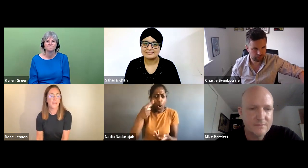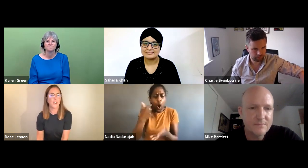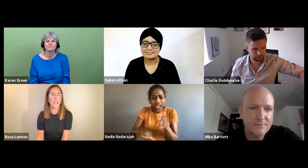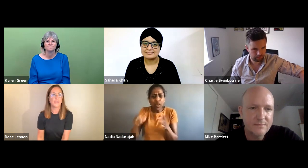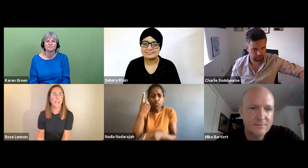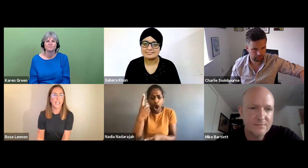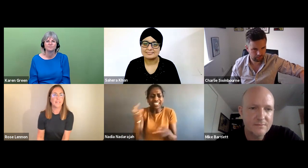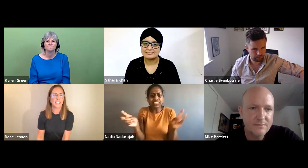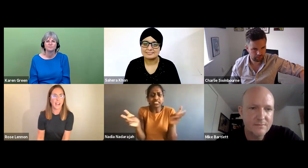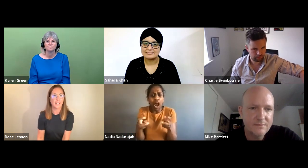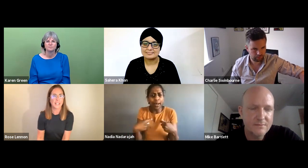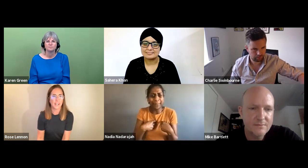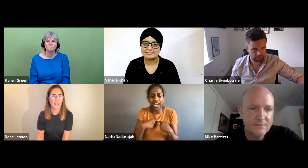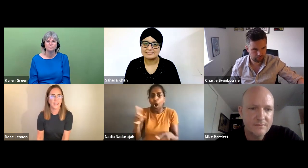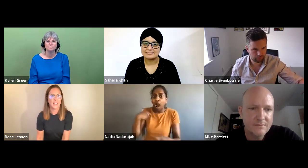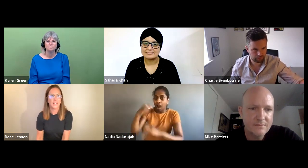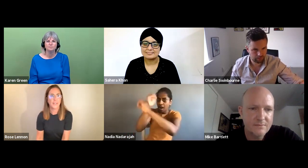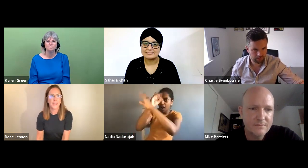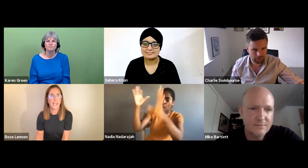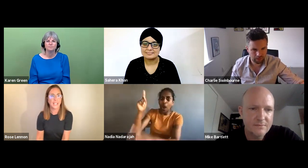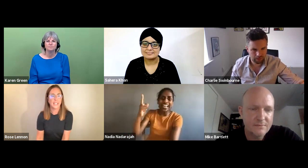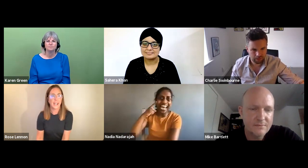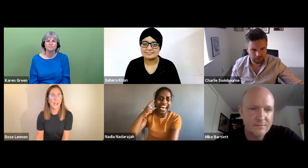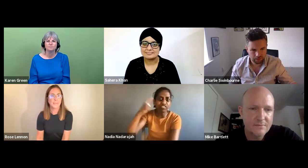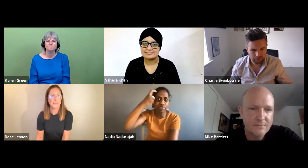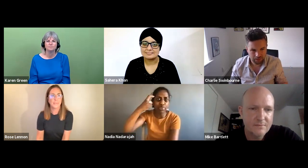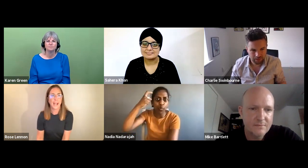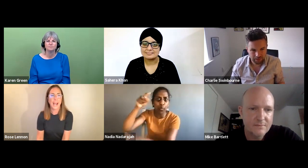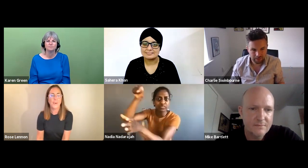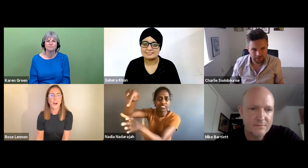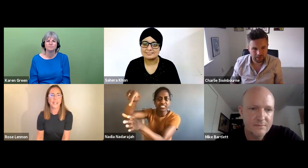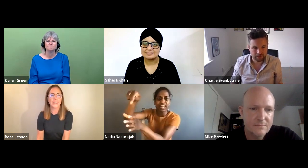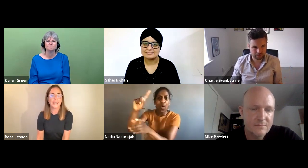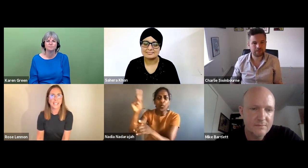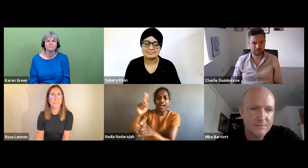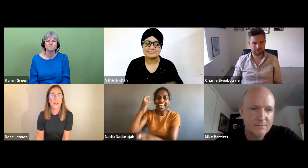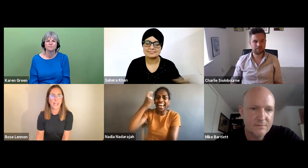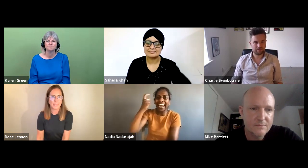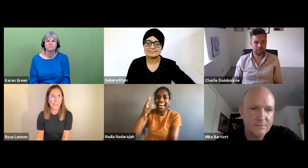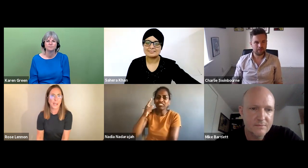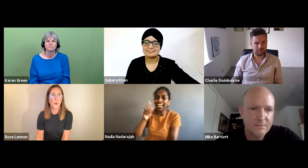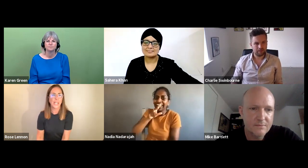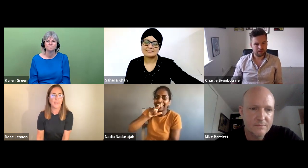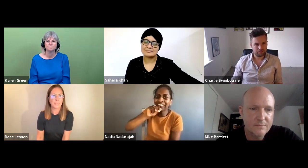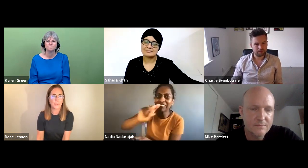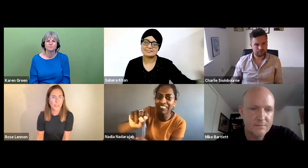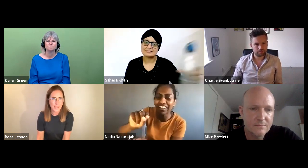I'm writing for a hearing character, for me, how I think about hearing people, what hearing people